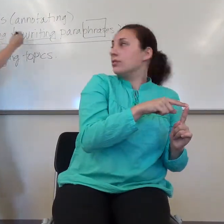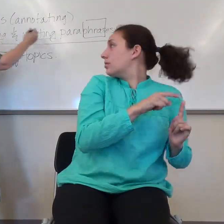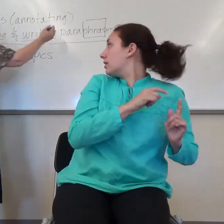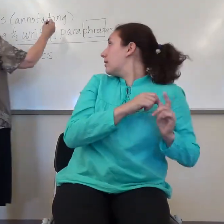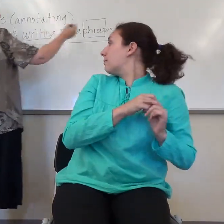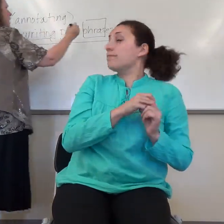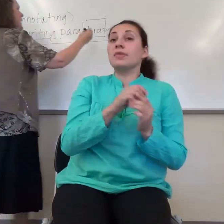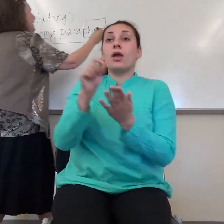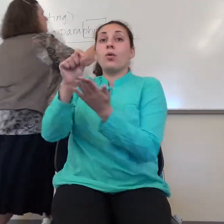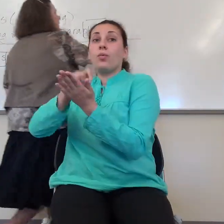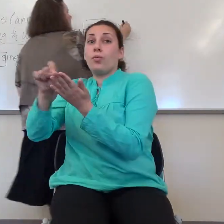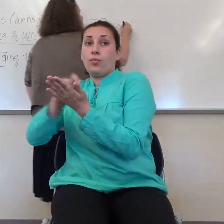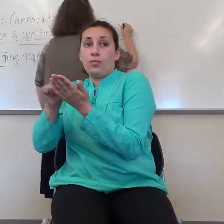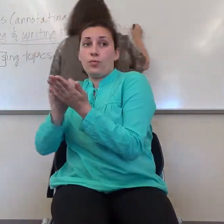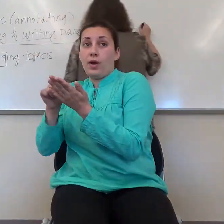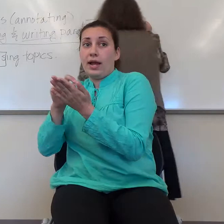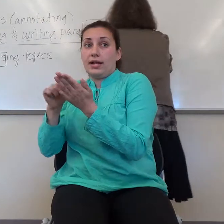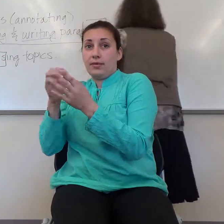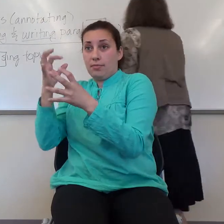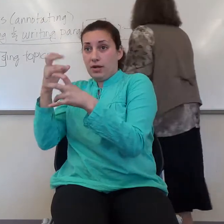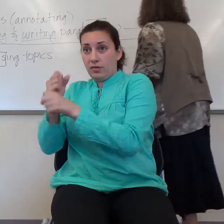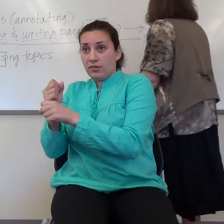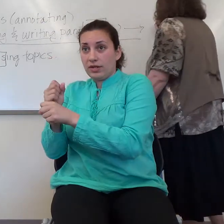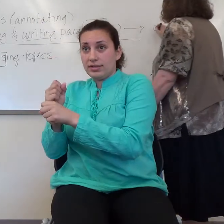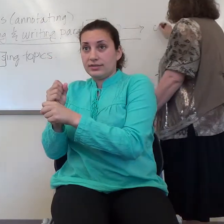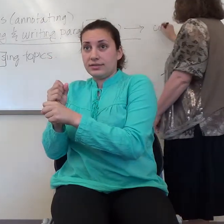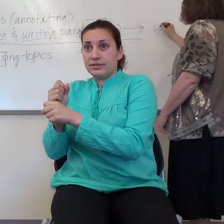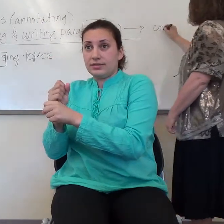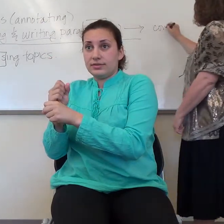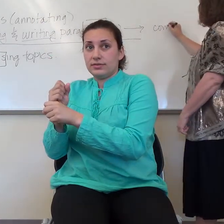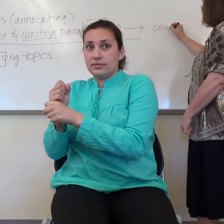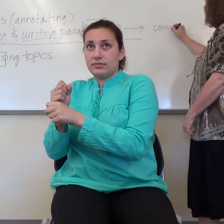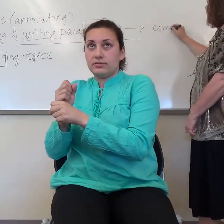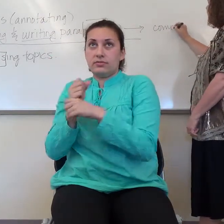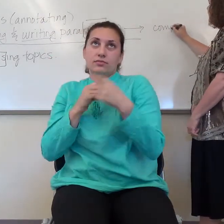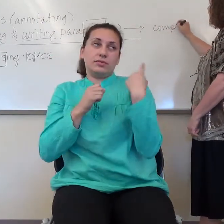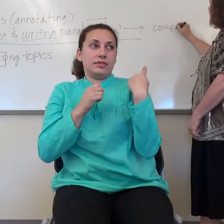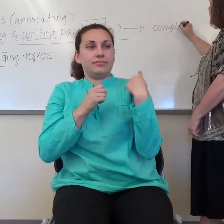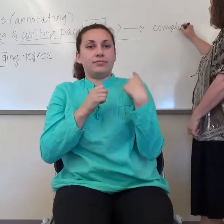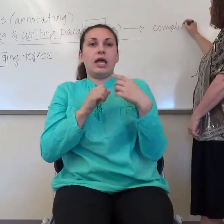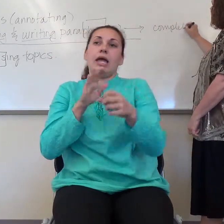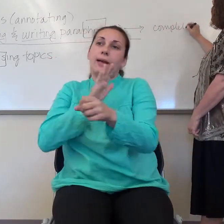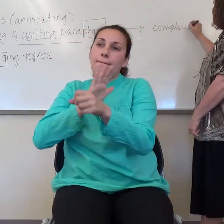And the writing paraphrases are complete sentences.